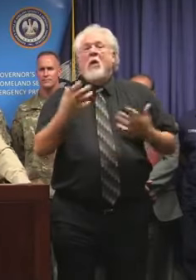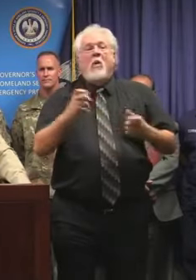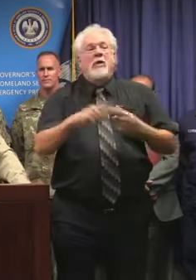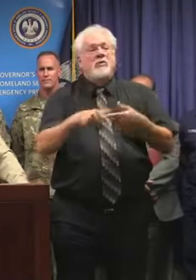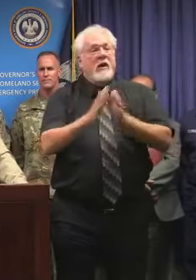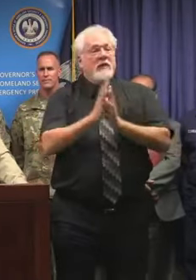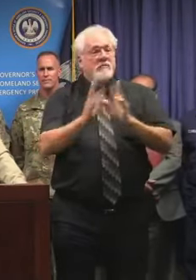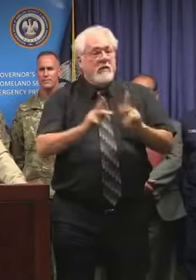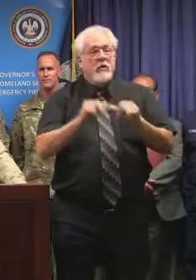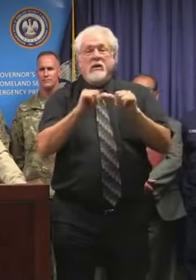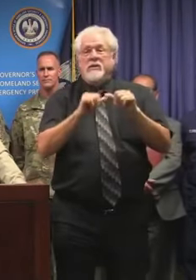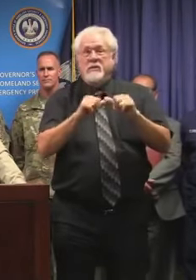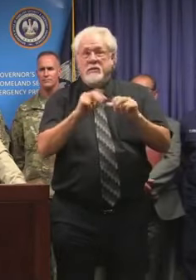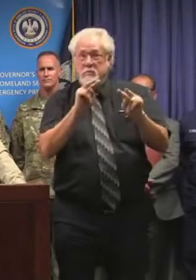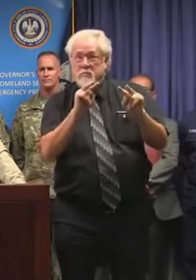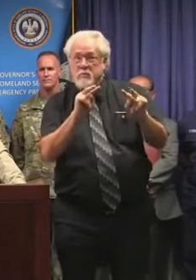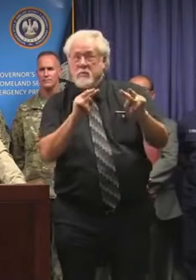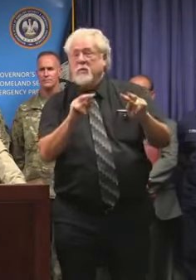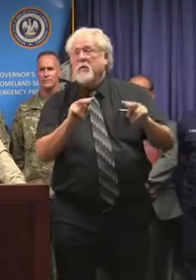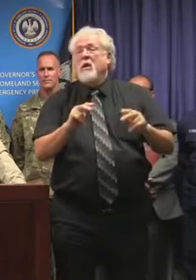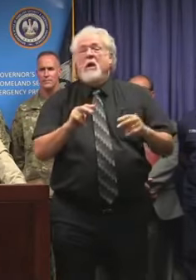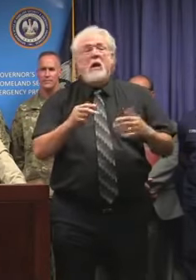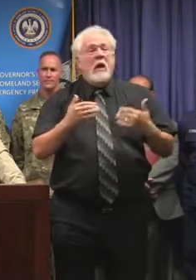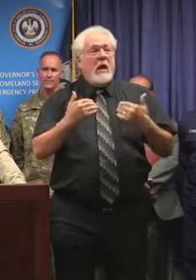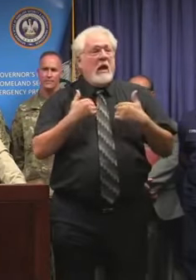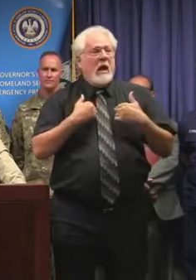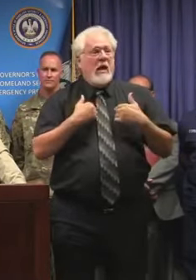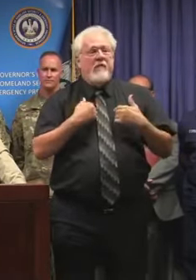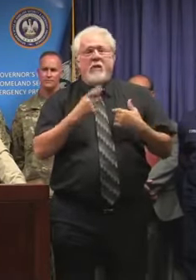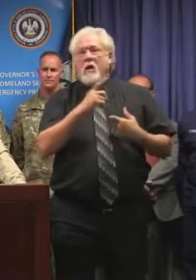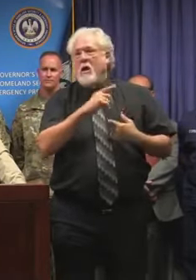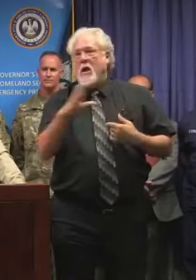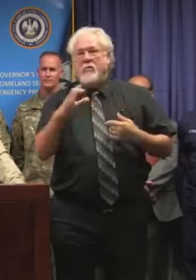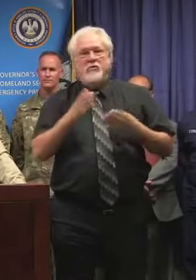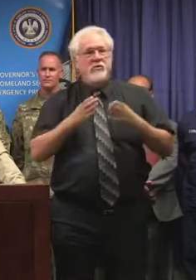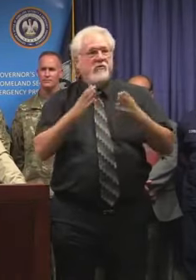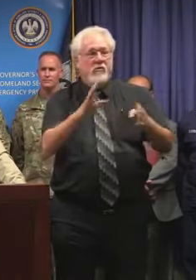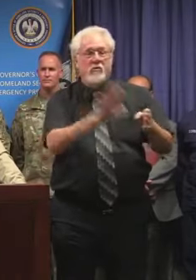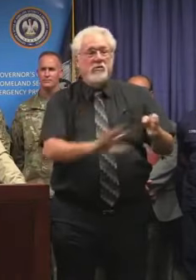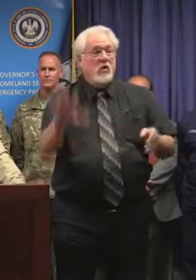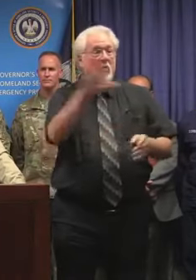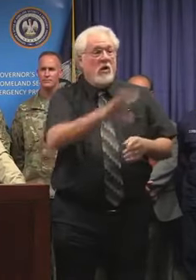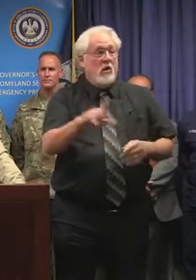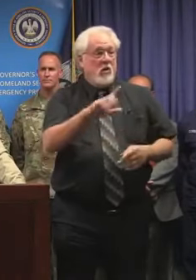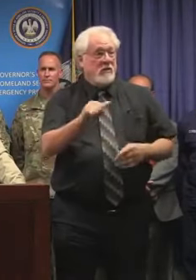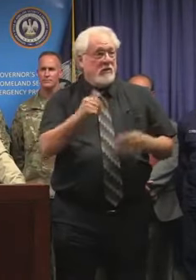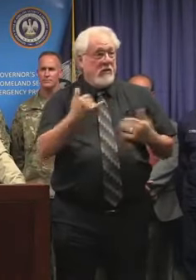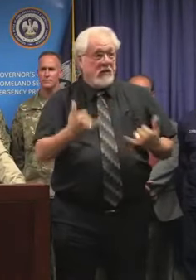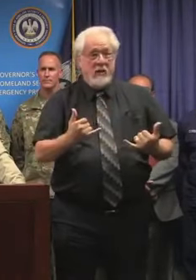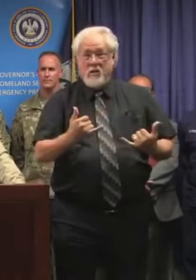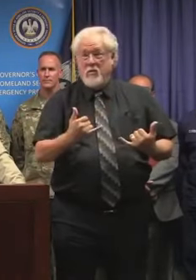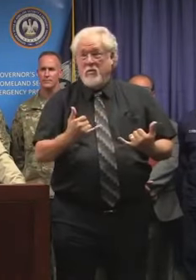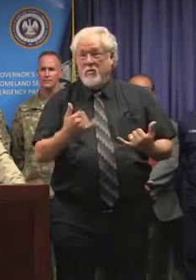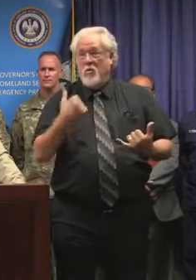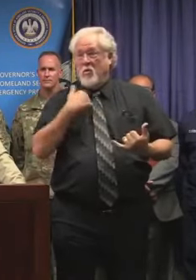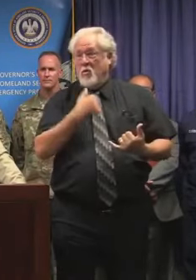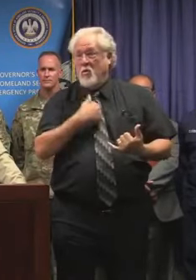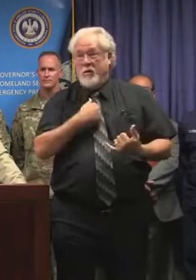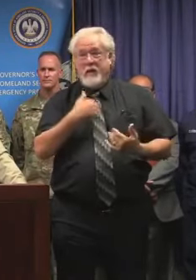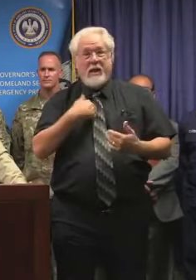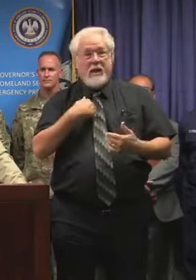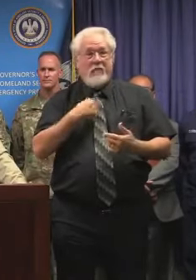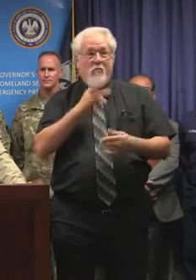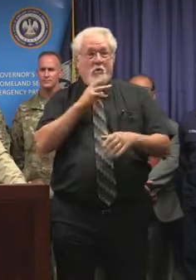ask people to continue to be vigilant. There are literally hundreds of roads across Louisiana right now where we have standing